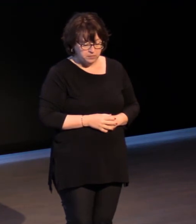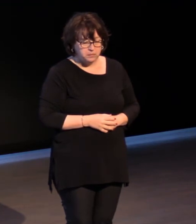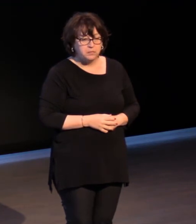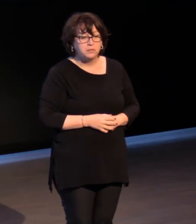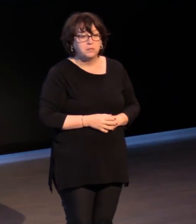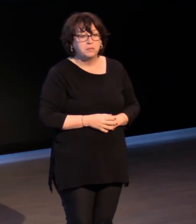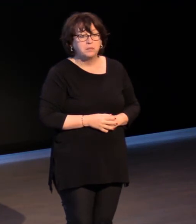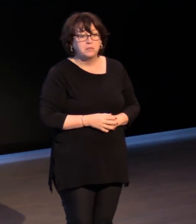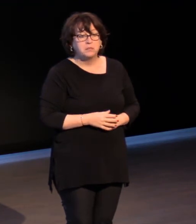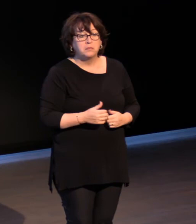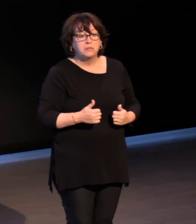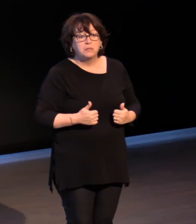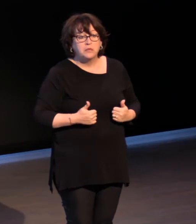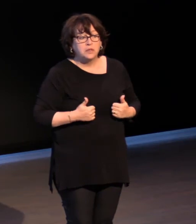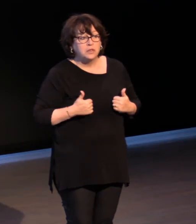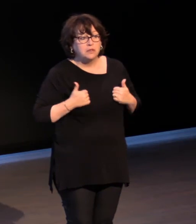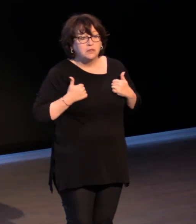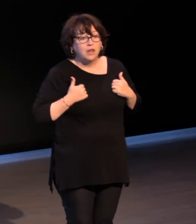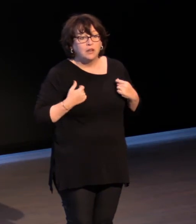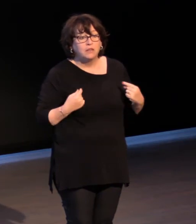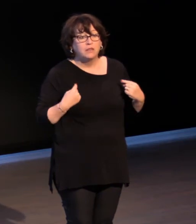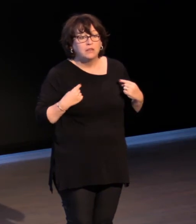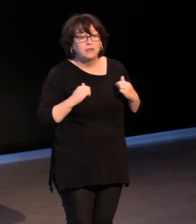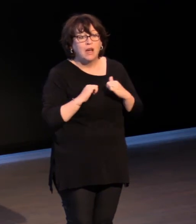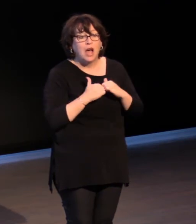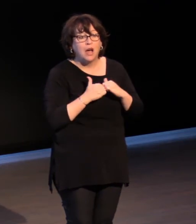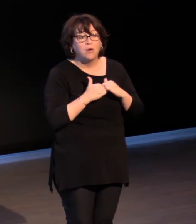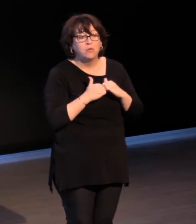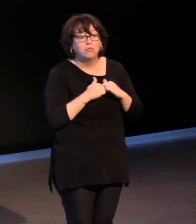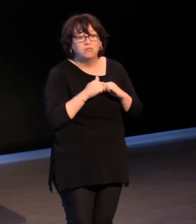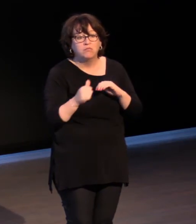I survived by hiding in the bush